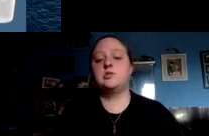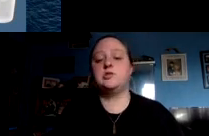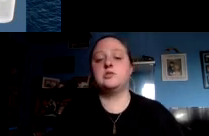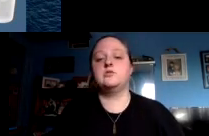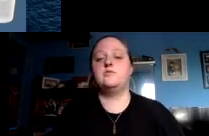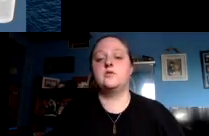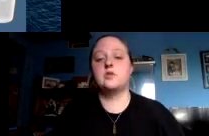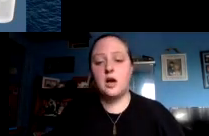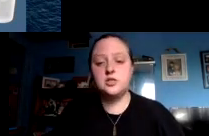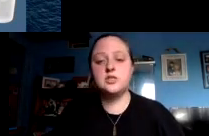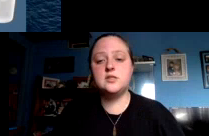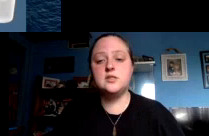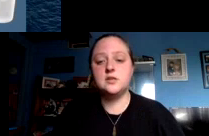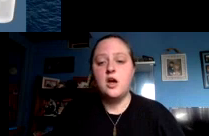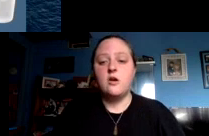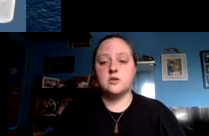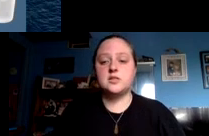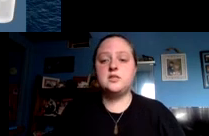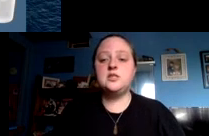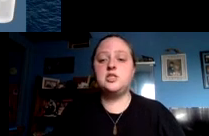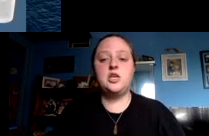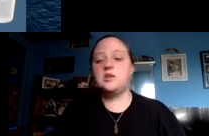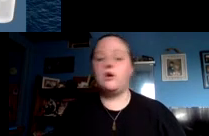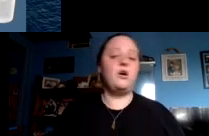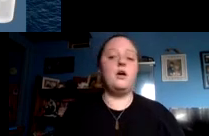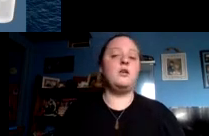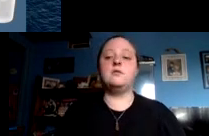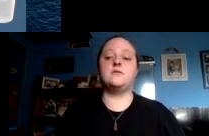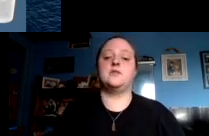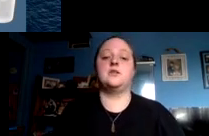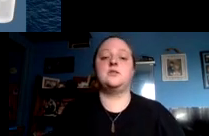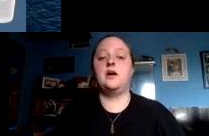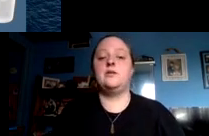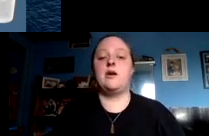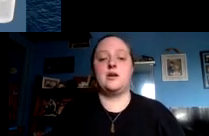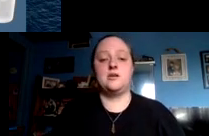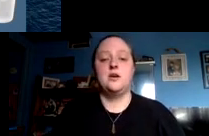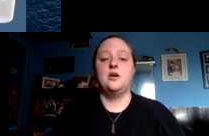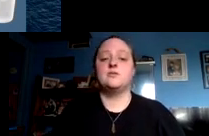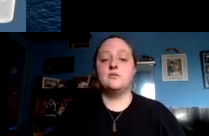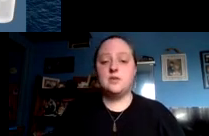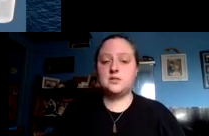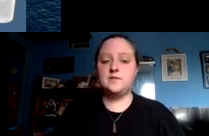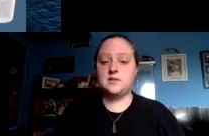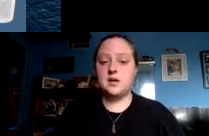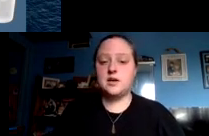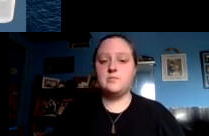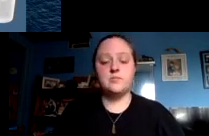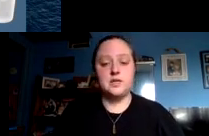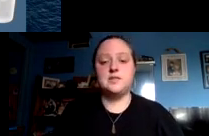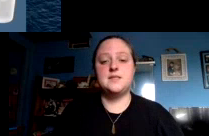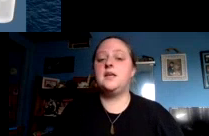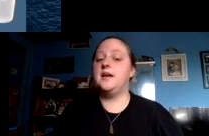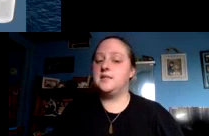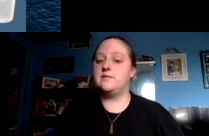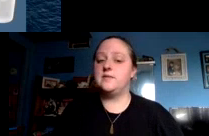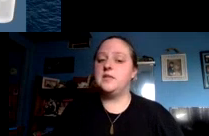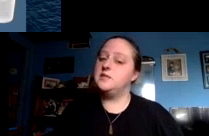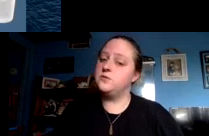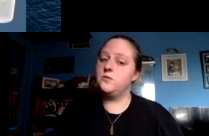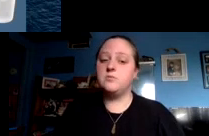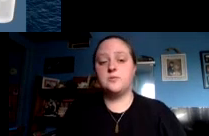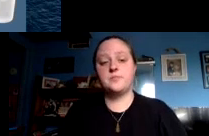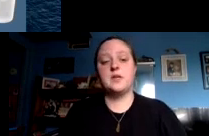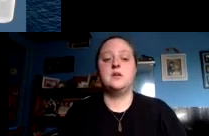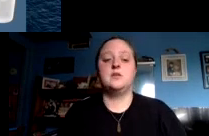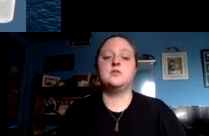cause a person to lose consciousness or suddenly shake all over their entire body. The rest of the time, brain cell